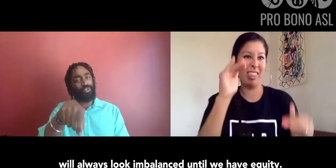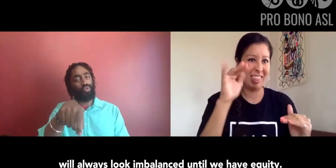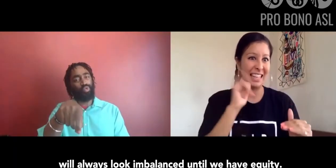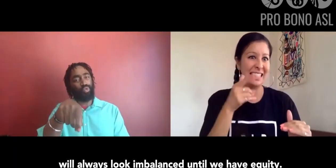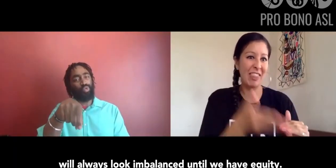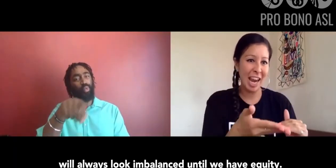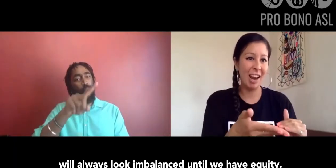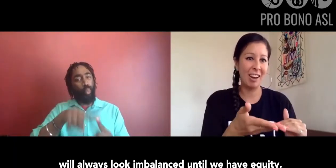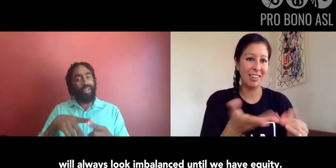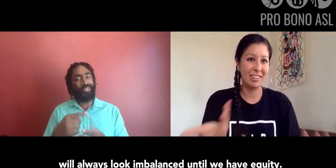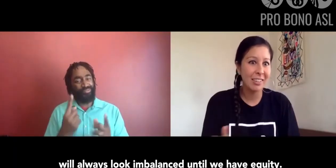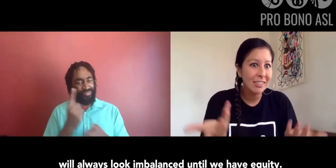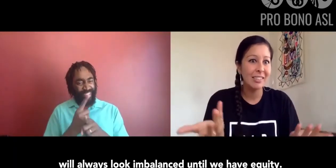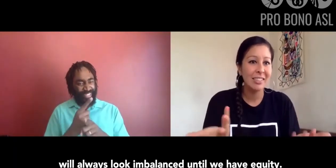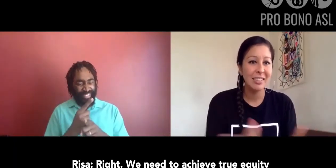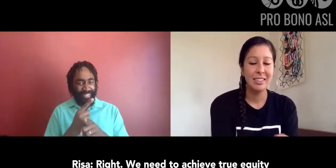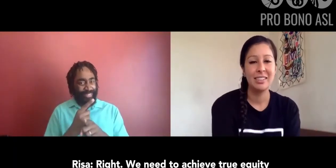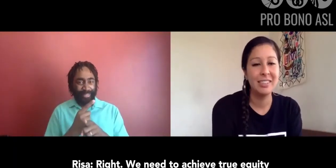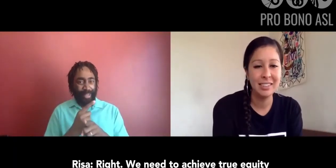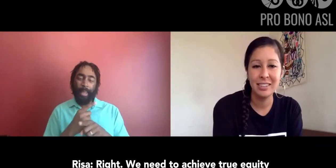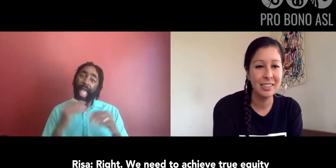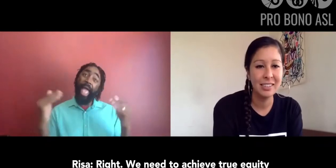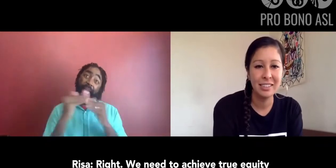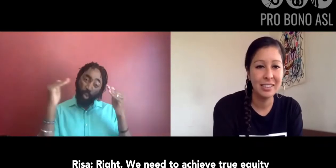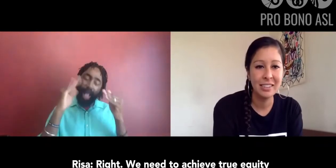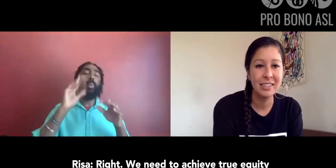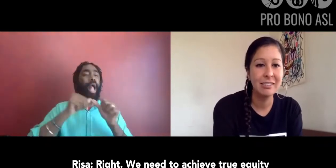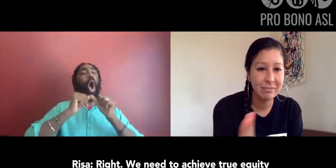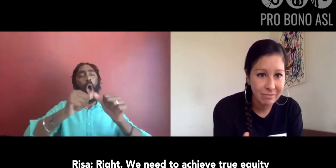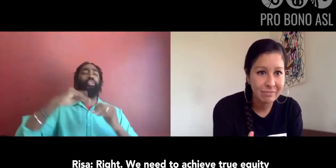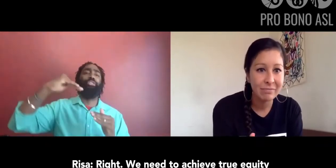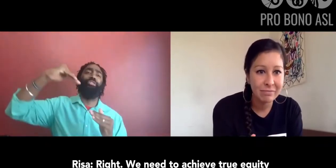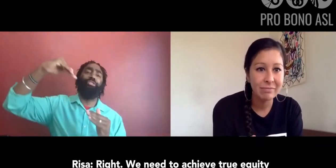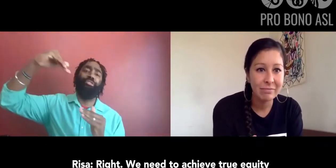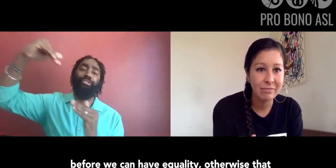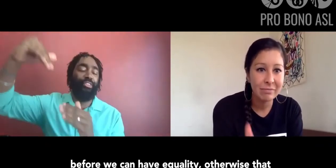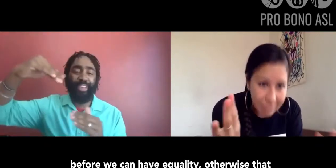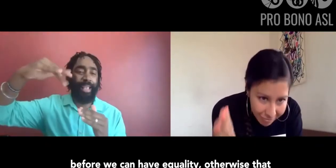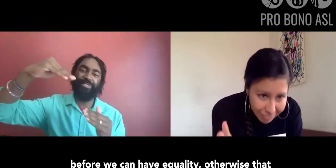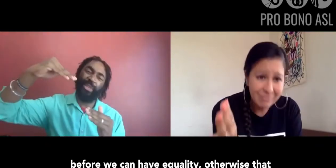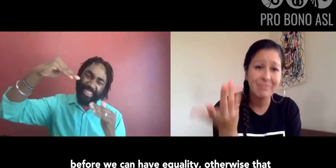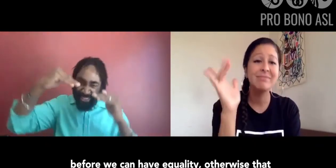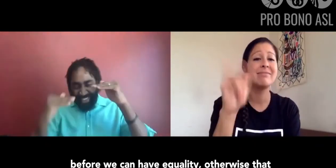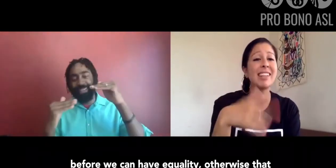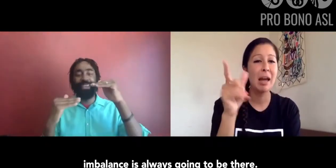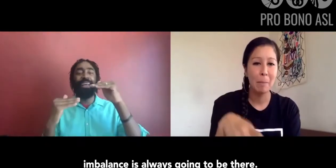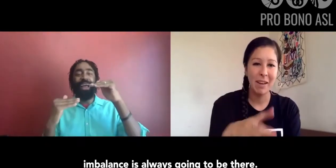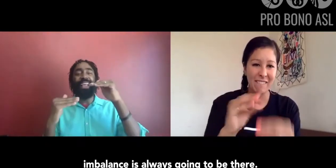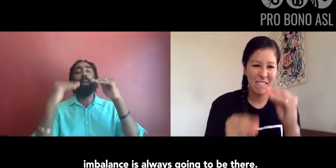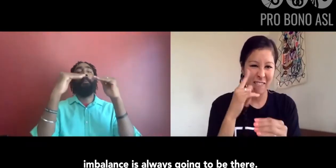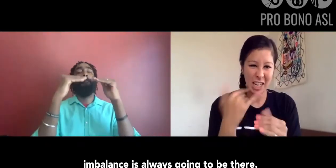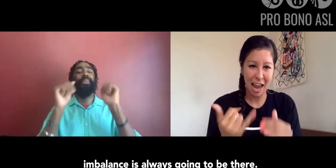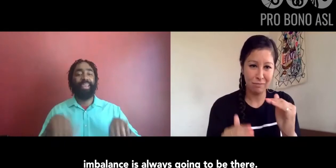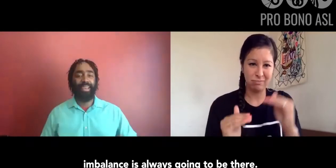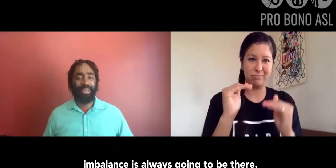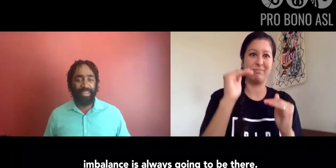equality will always look imbalanced until we have equity. Right. We need to achieve true equity before we can have equality. Otherwise, that imbalance is